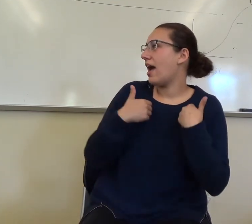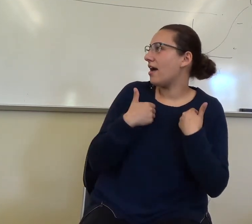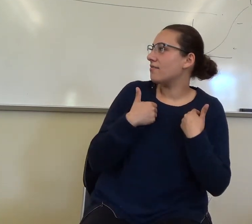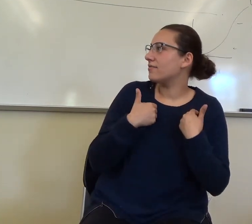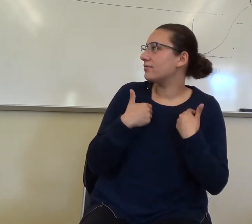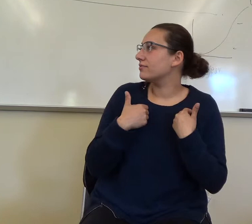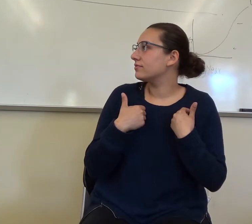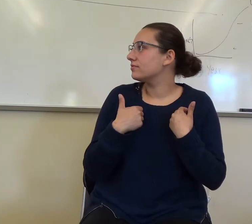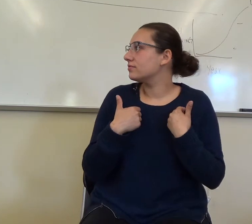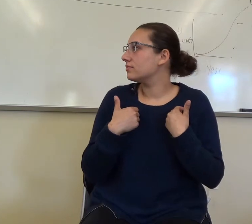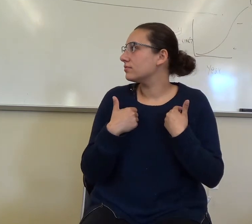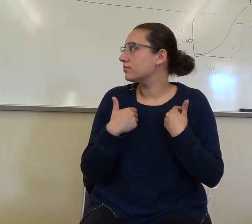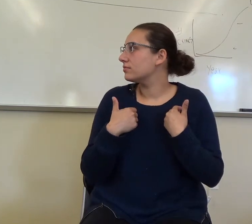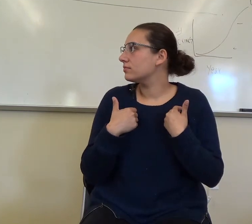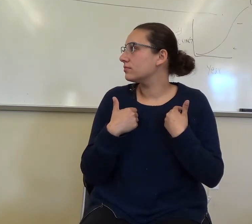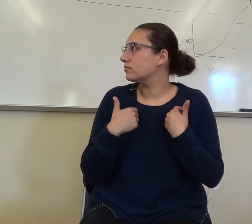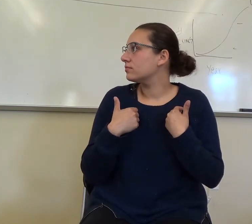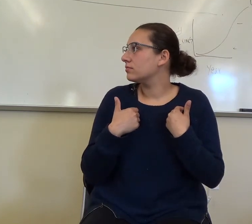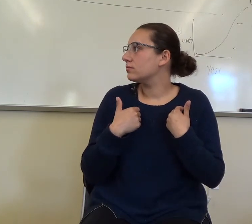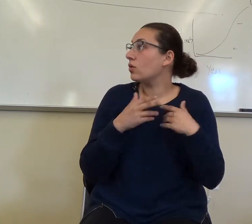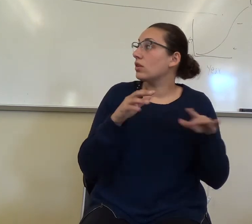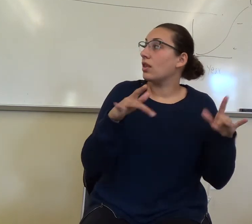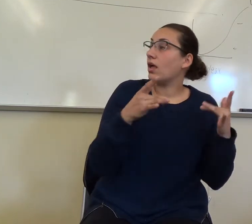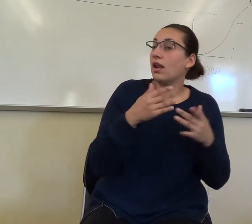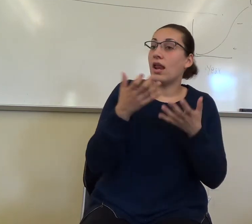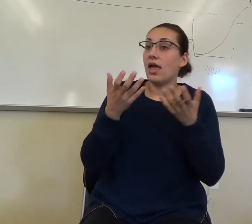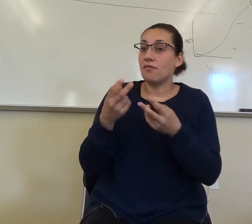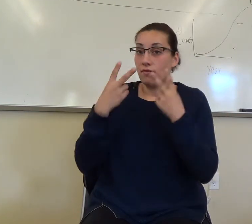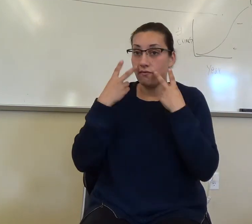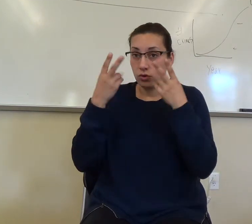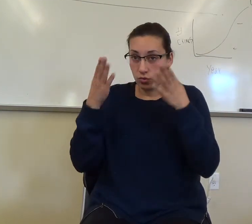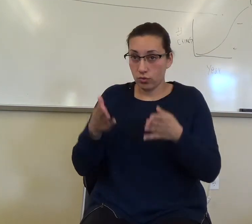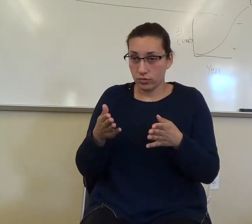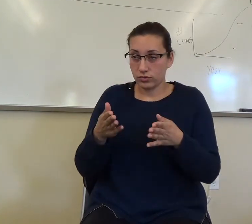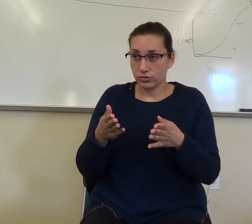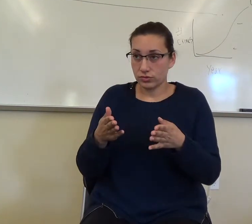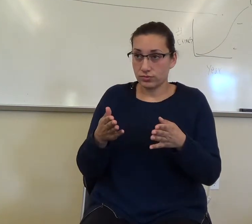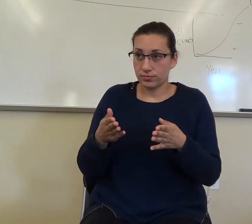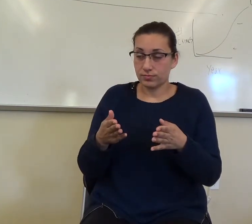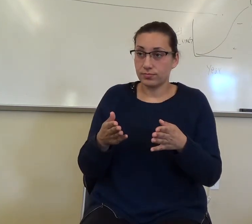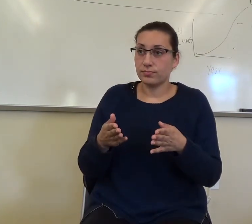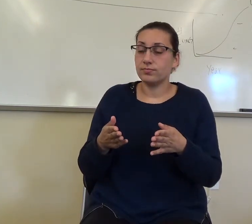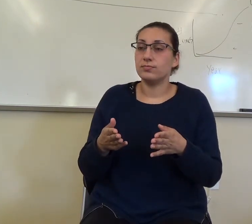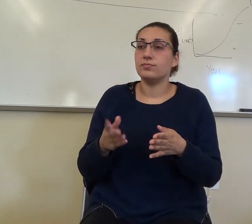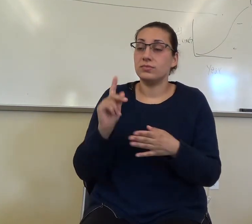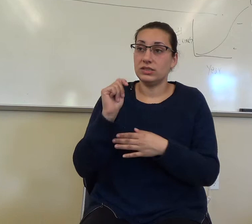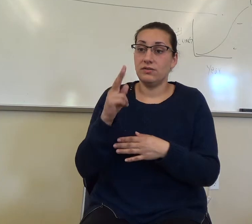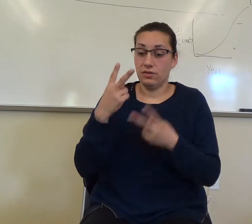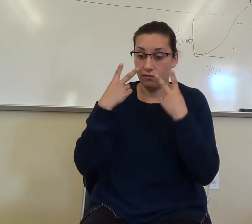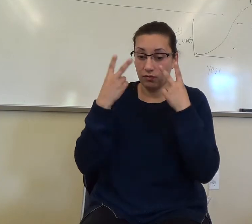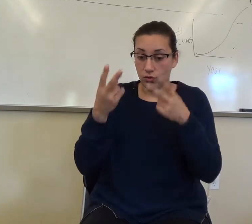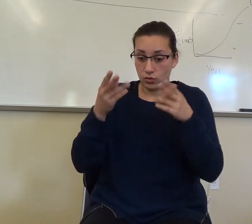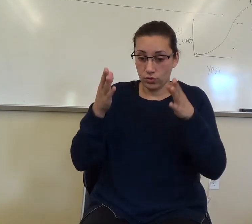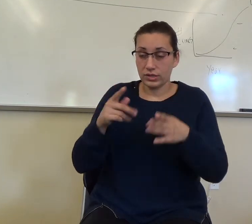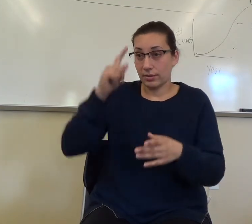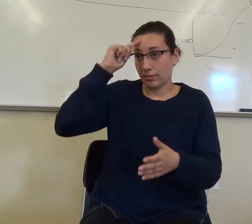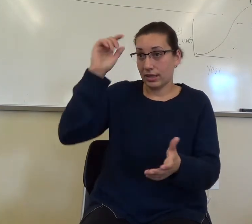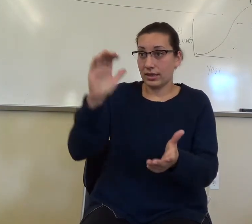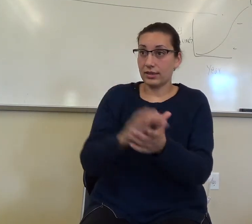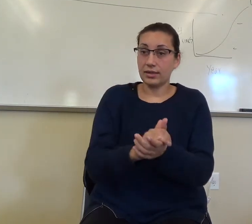there. Believe would work too. Light and heavy TV viewers believe